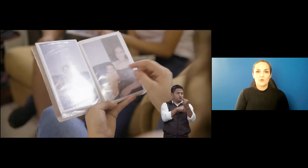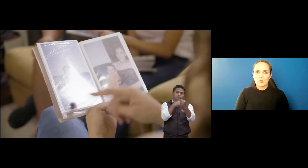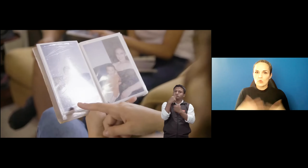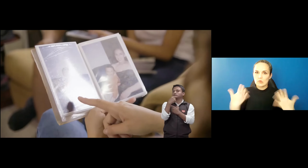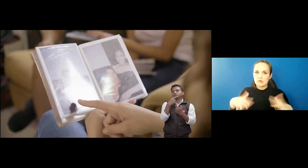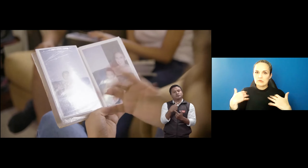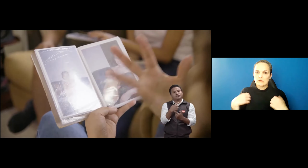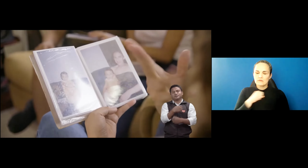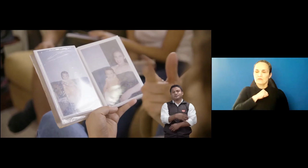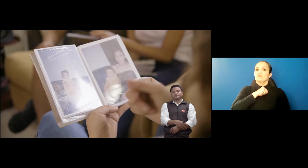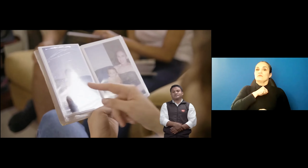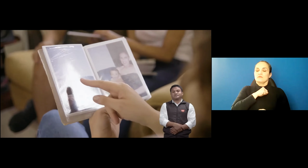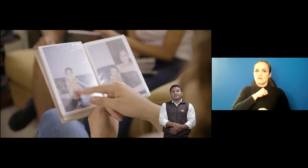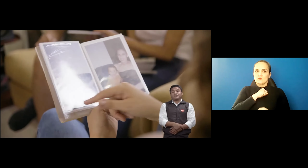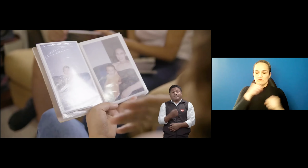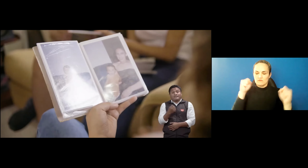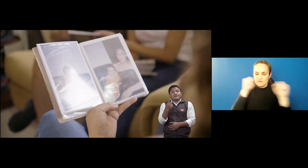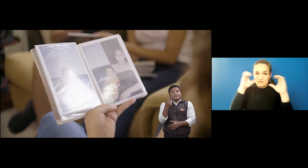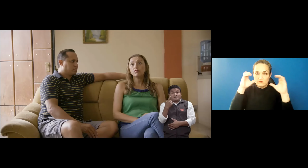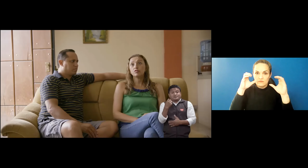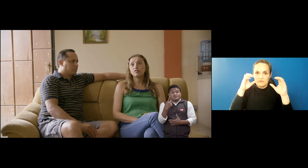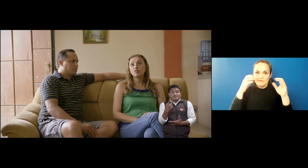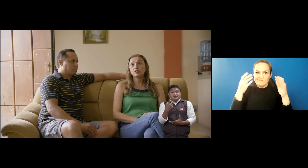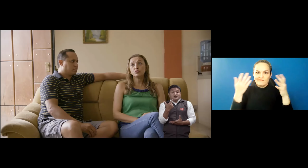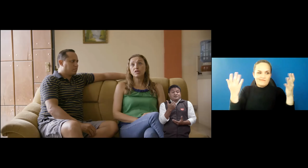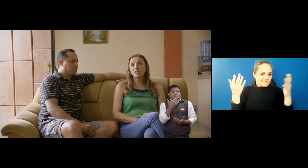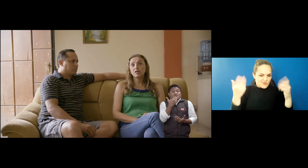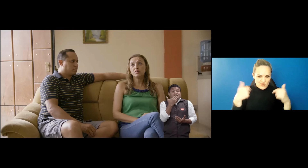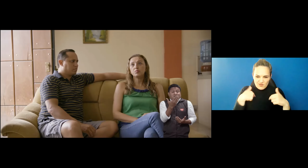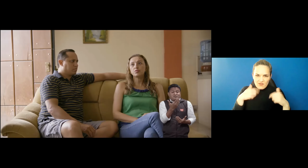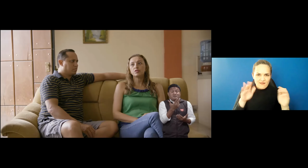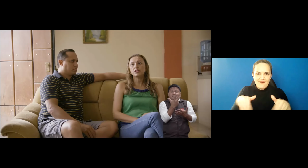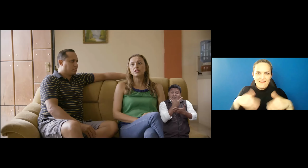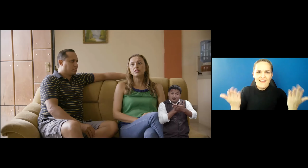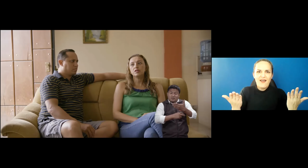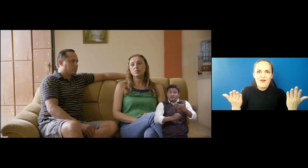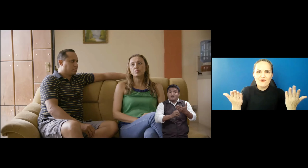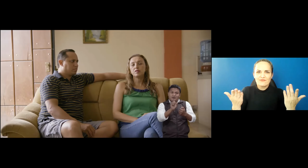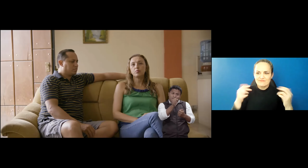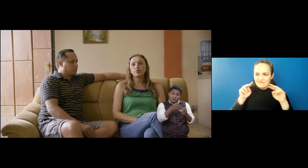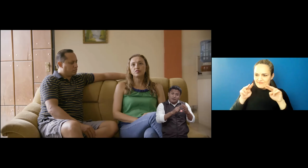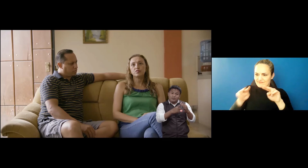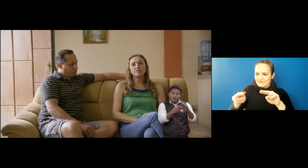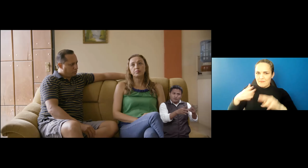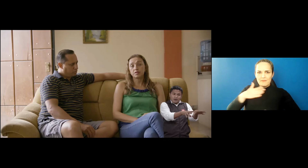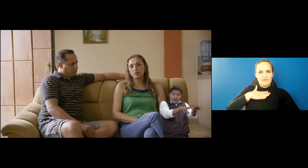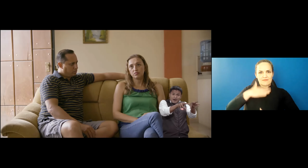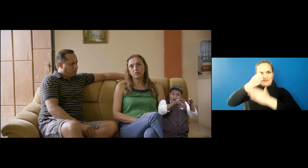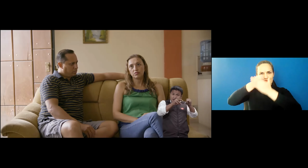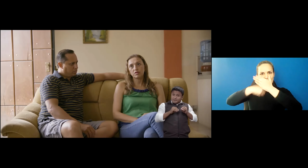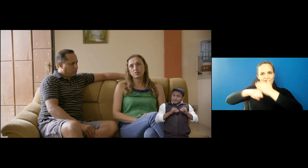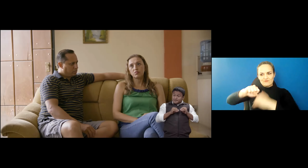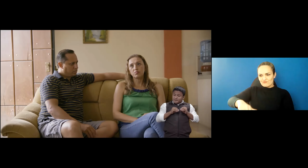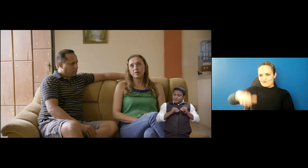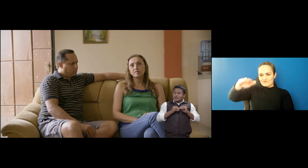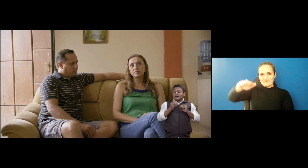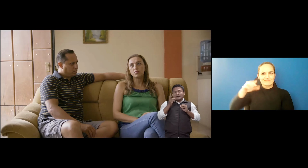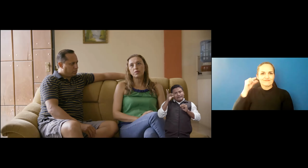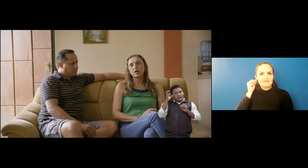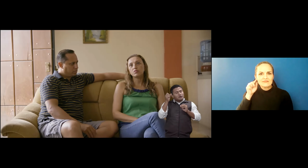And it was a very big shock to us. Understanding the situation and condition of your daughter